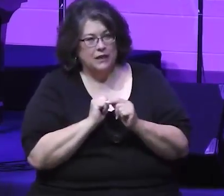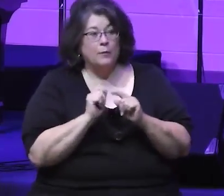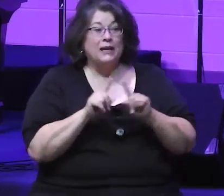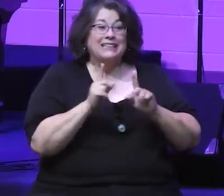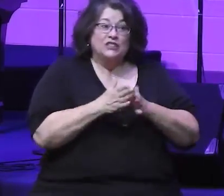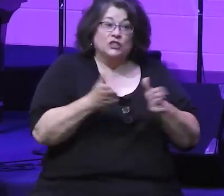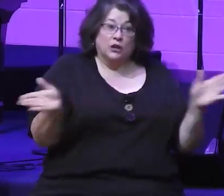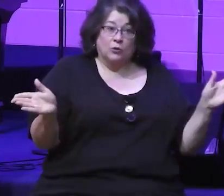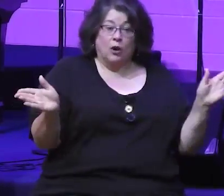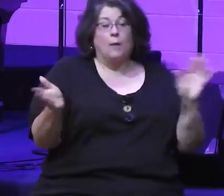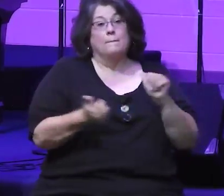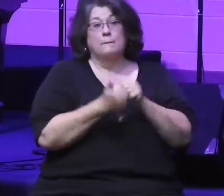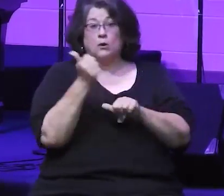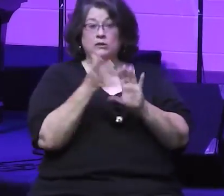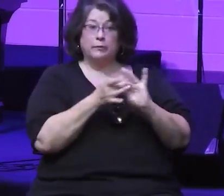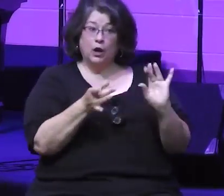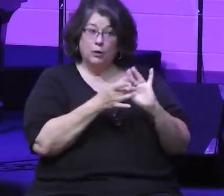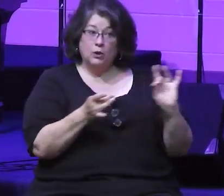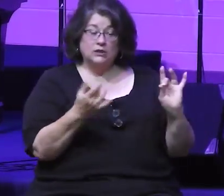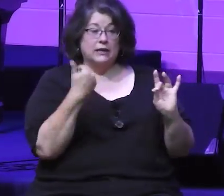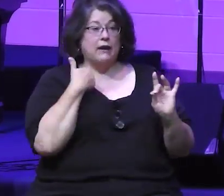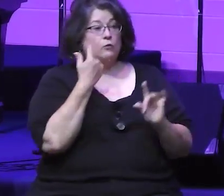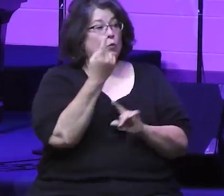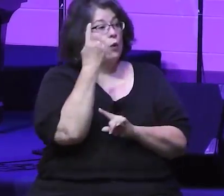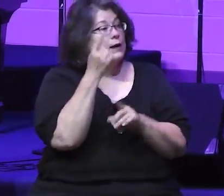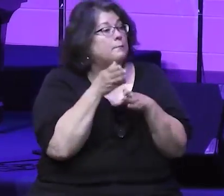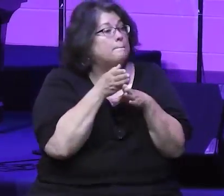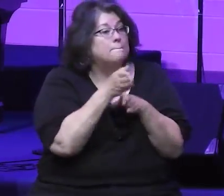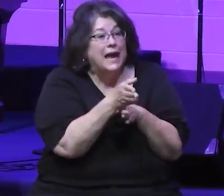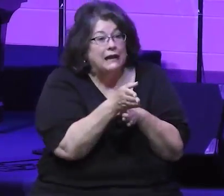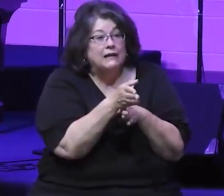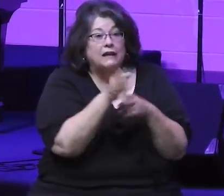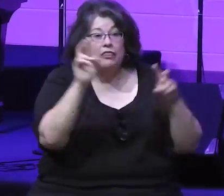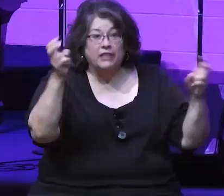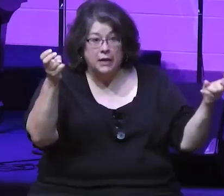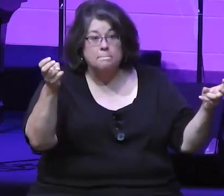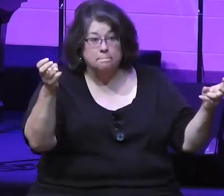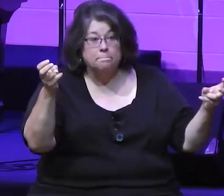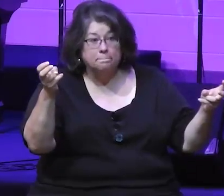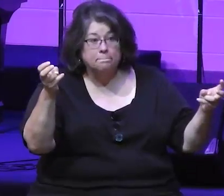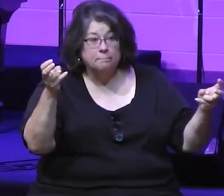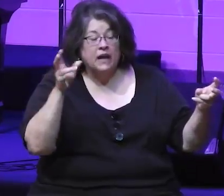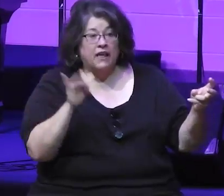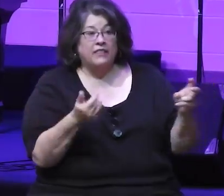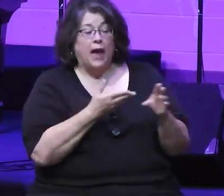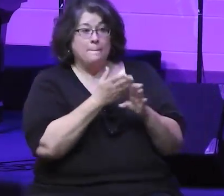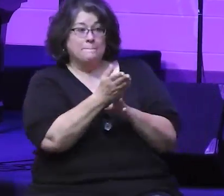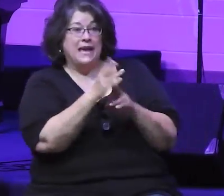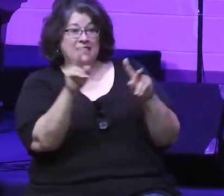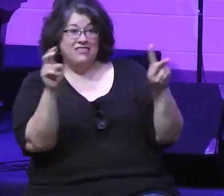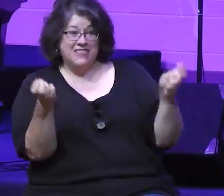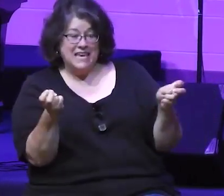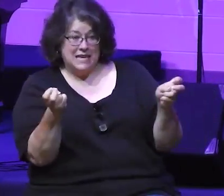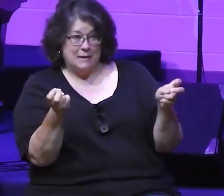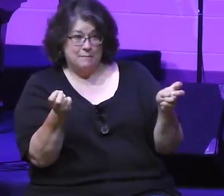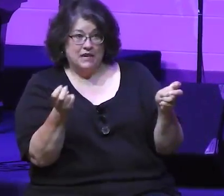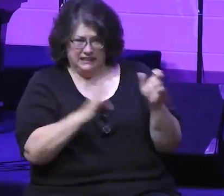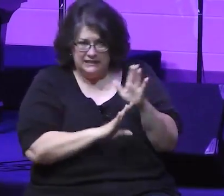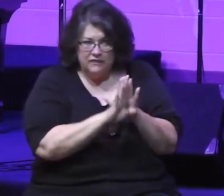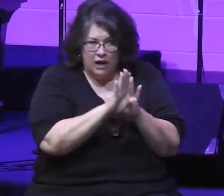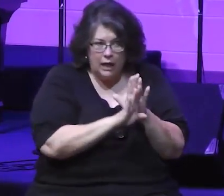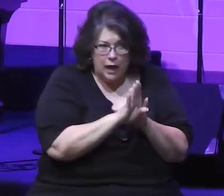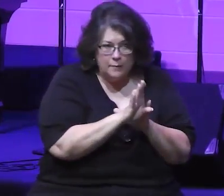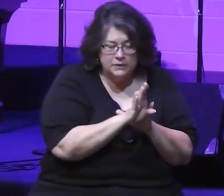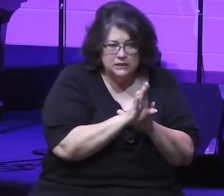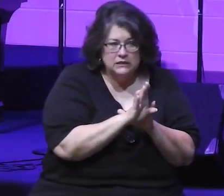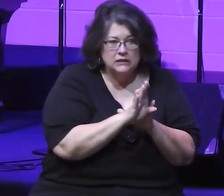parables have to them one main theme, and that main theme is played out, or it's developed